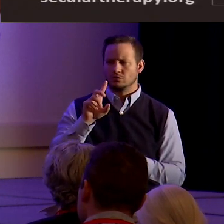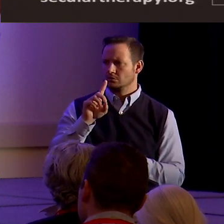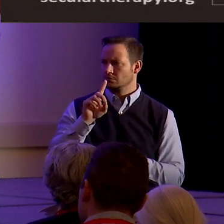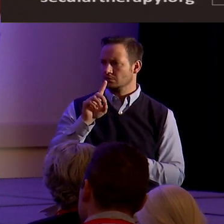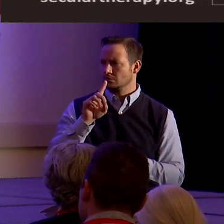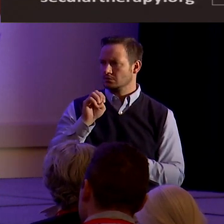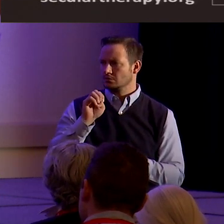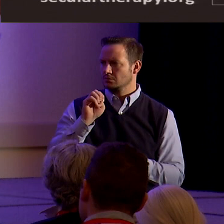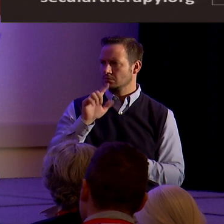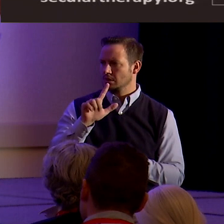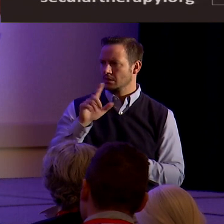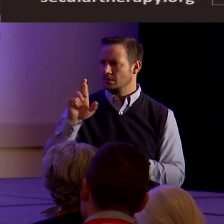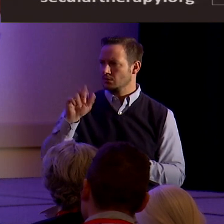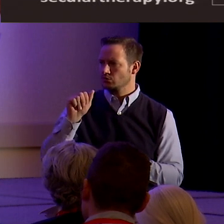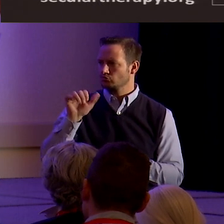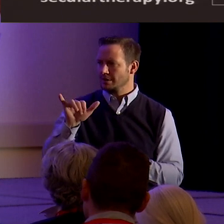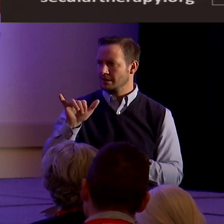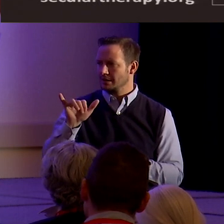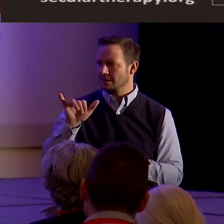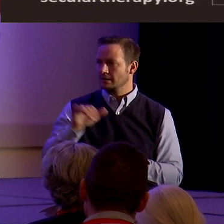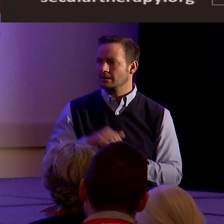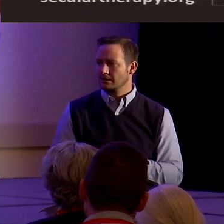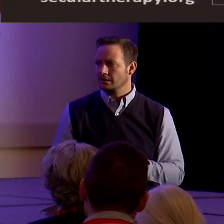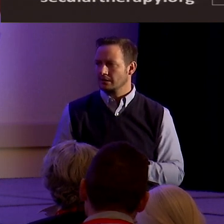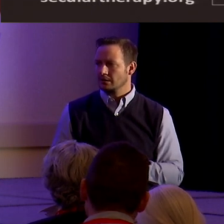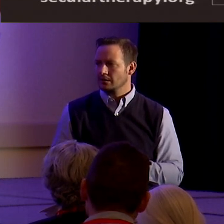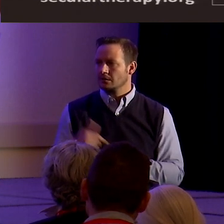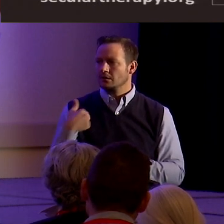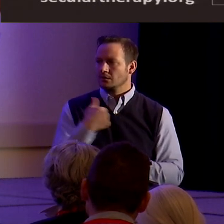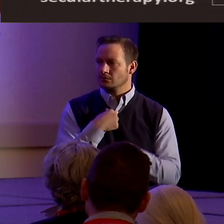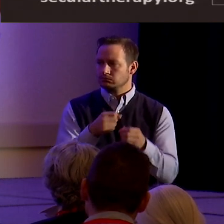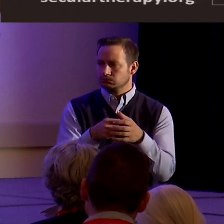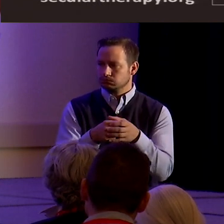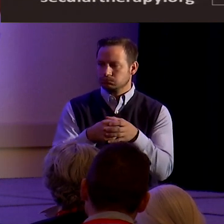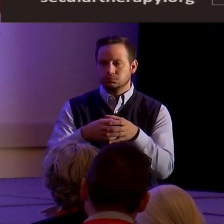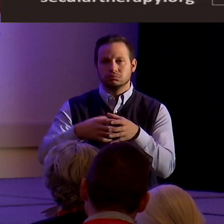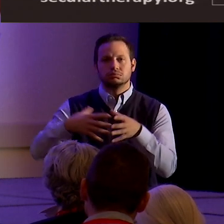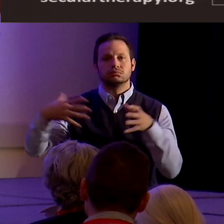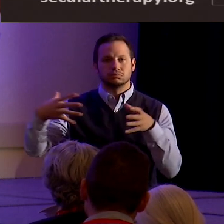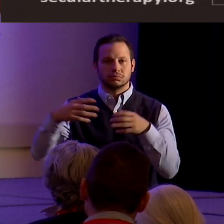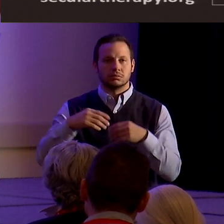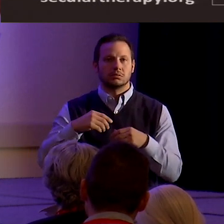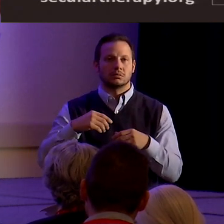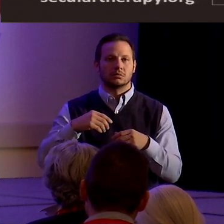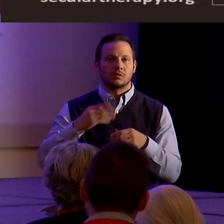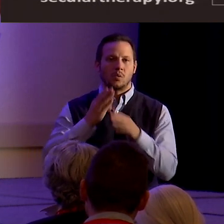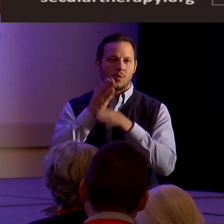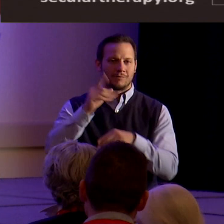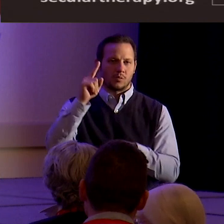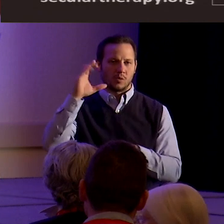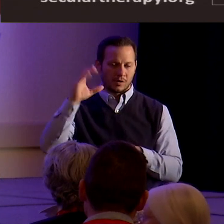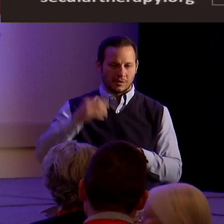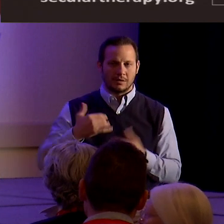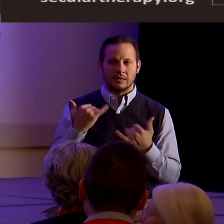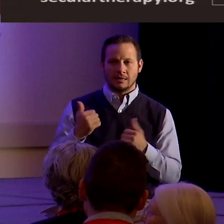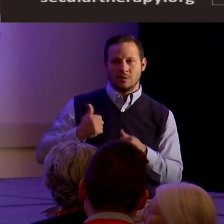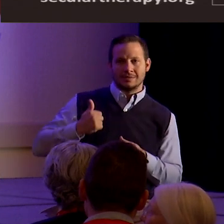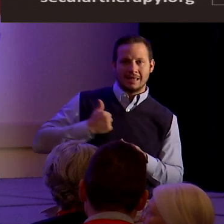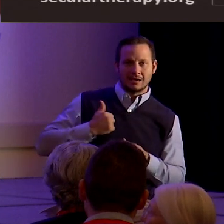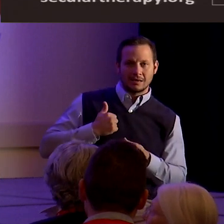2009. We now have over 100. We're expanding into Canada, the UK, and Australia. Thank